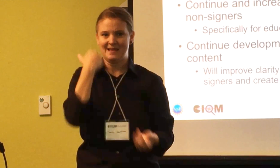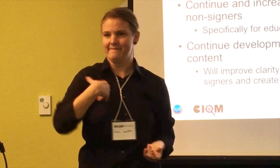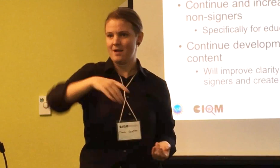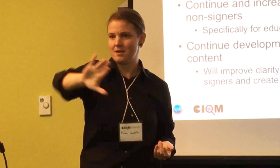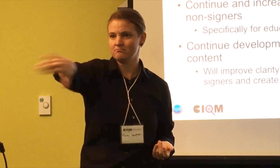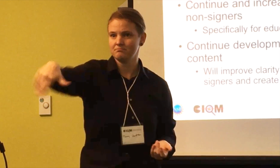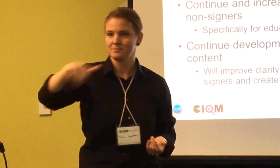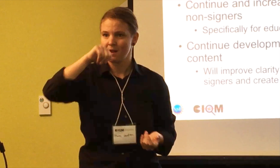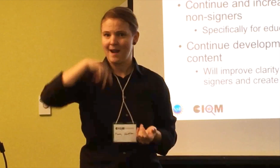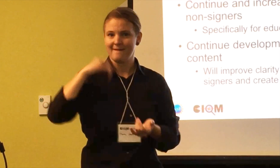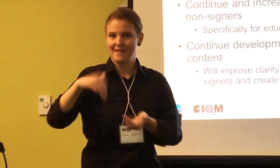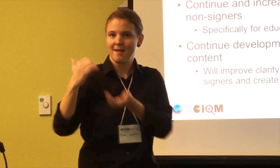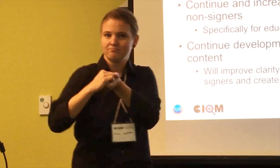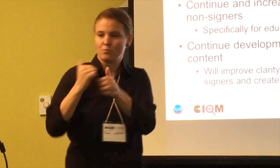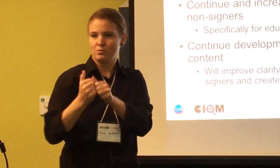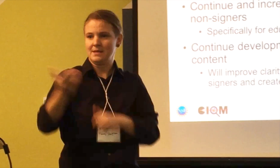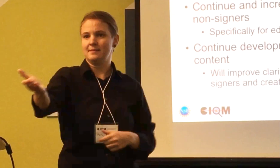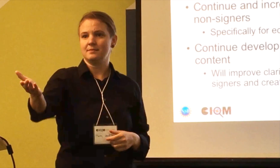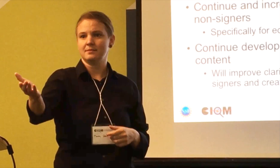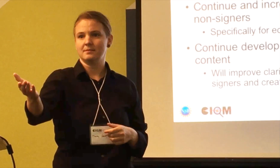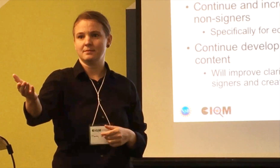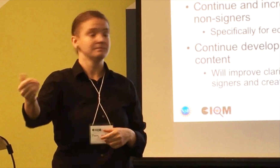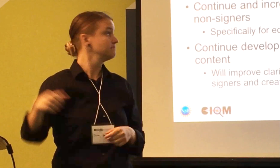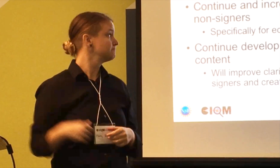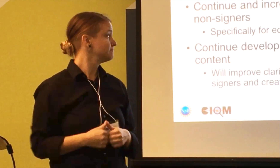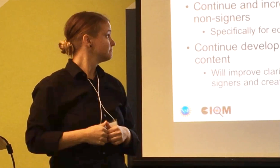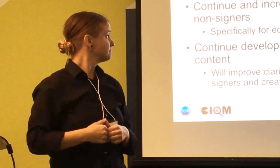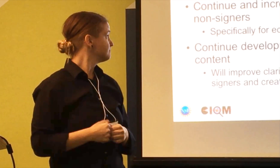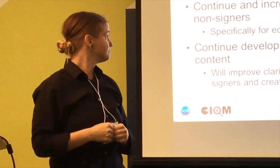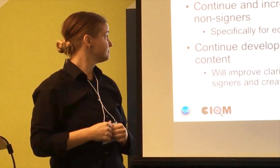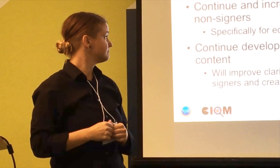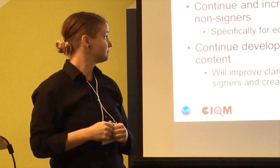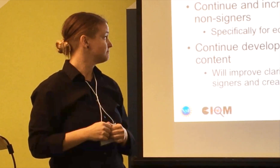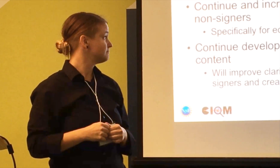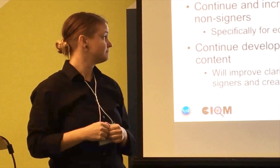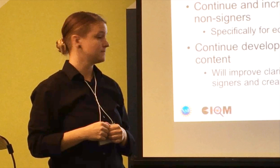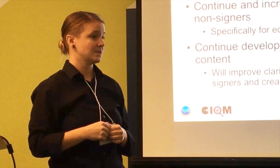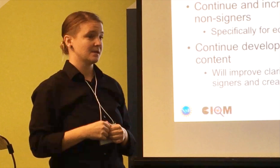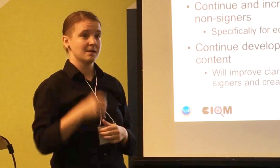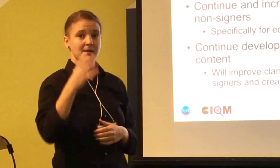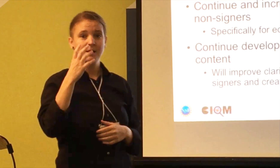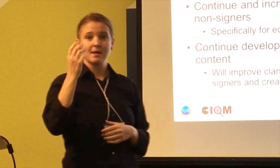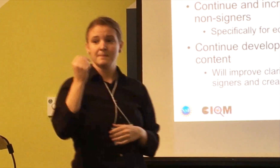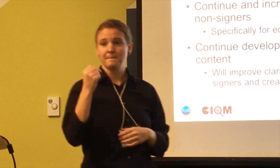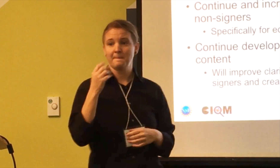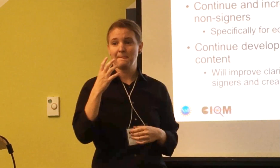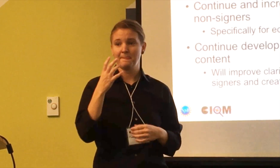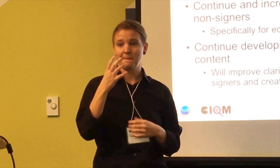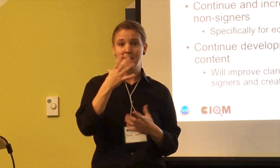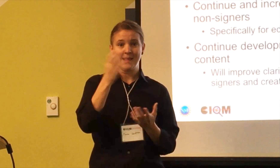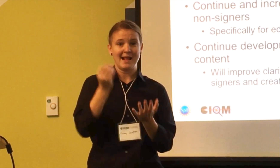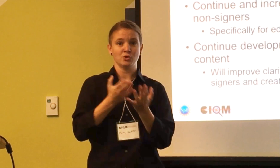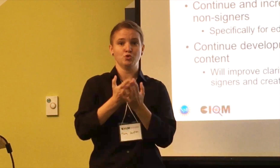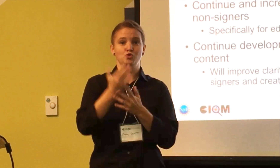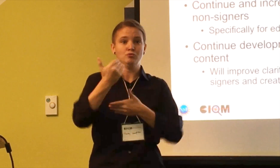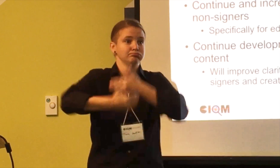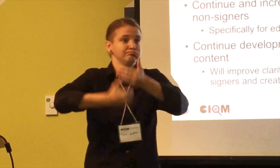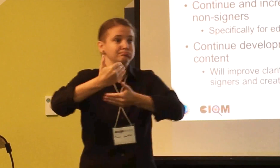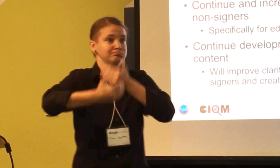might be faculty members who can hear. I mean, I need a partnership with this interpreter working with me today in order for my presentation